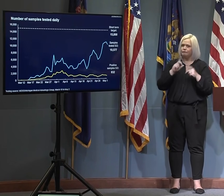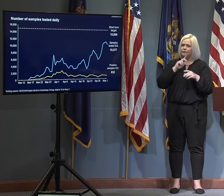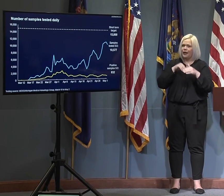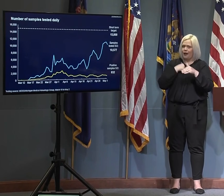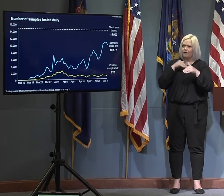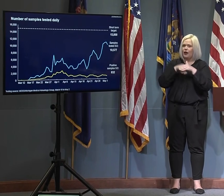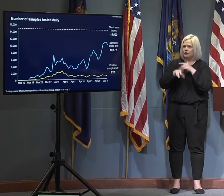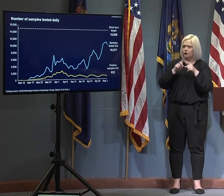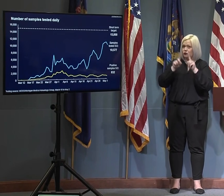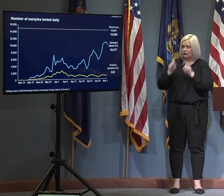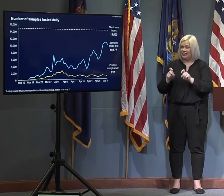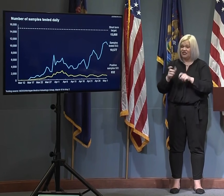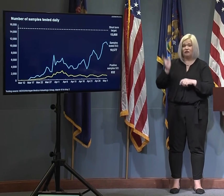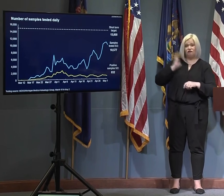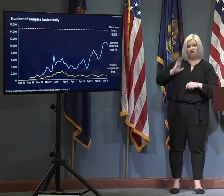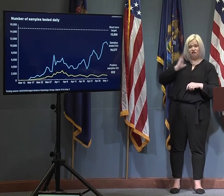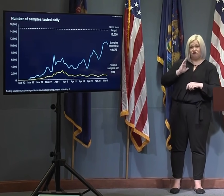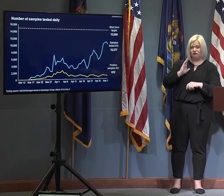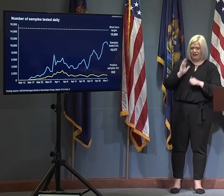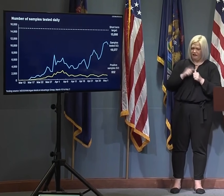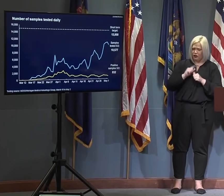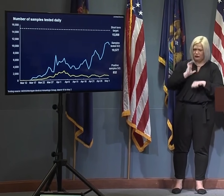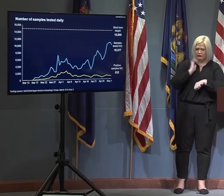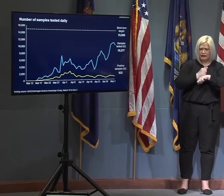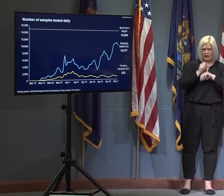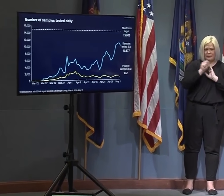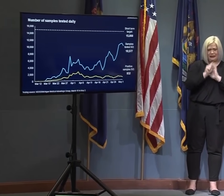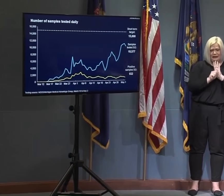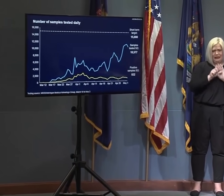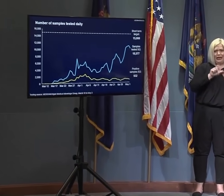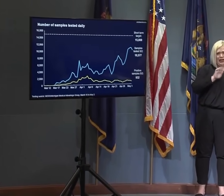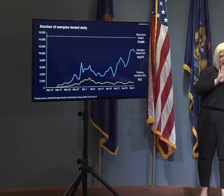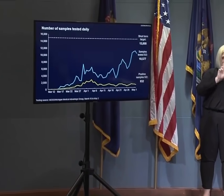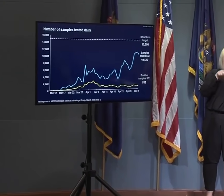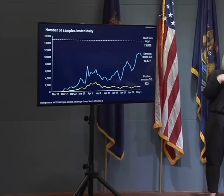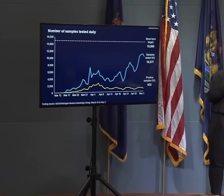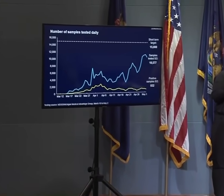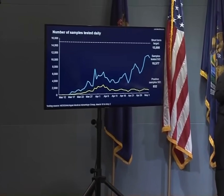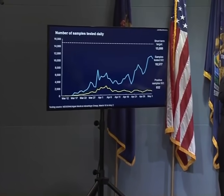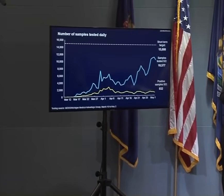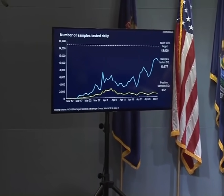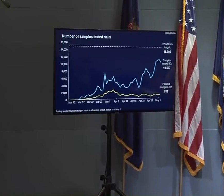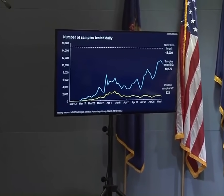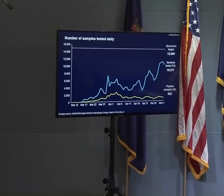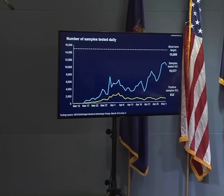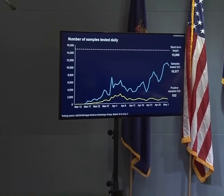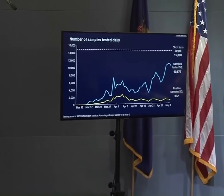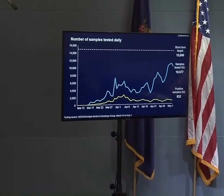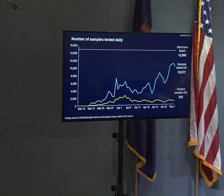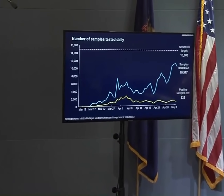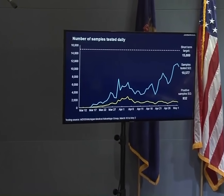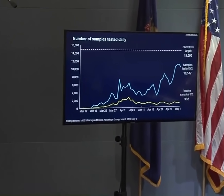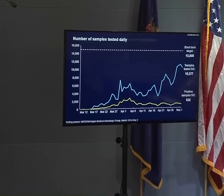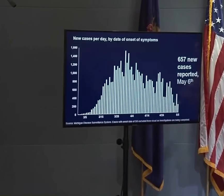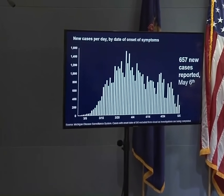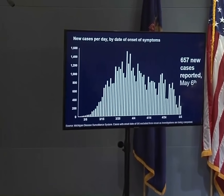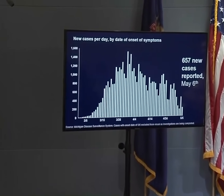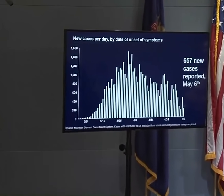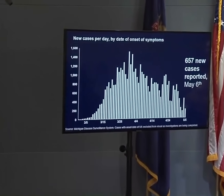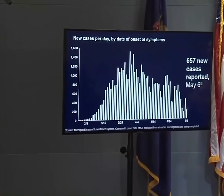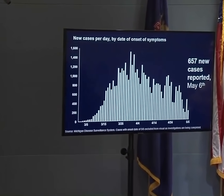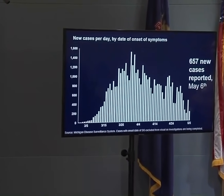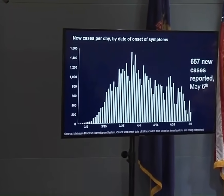the early days where we were setting up a state lab to now where we've got partnership labs across the state. And the number